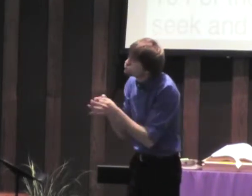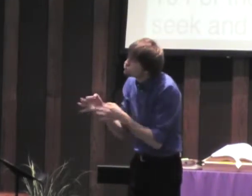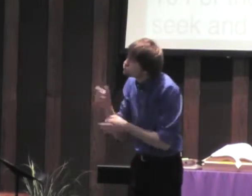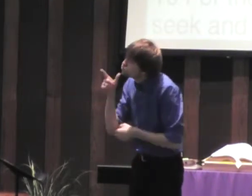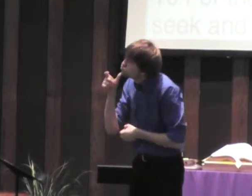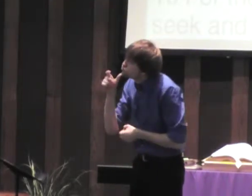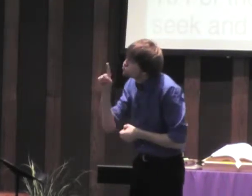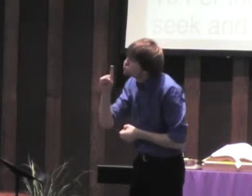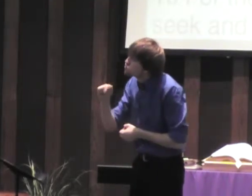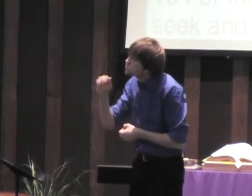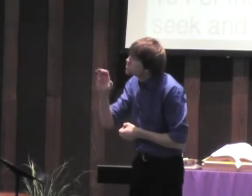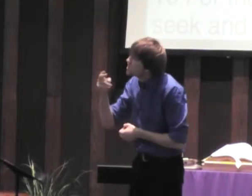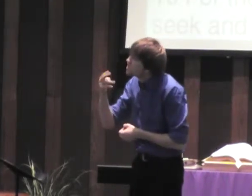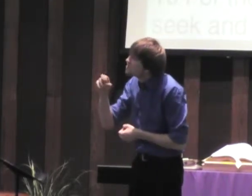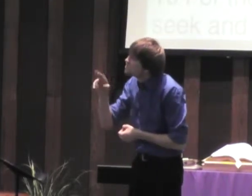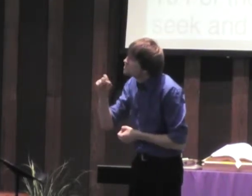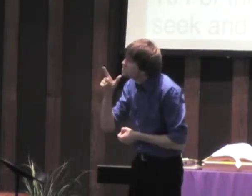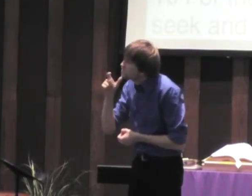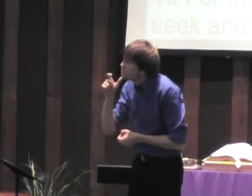are shameful.